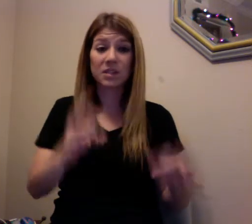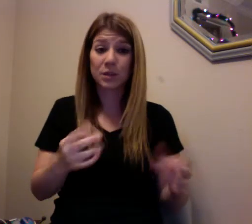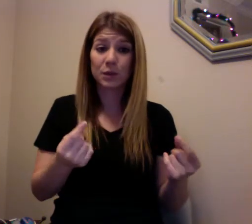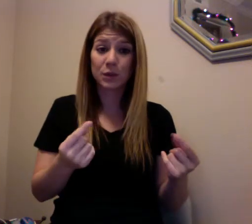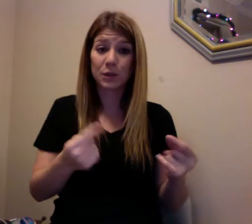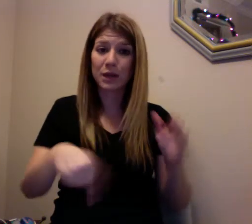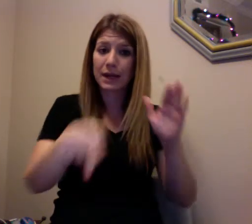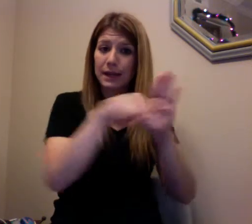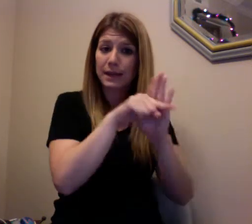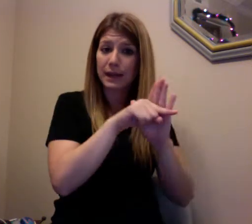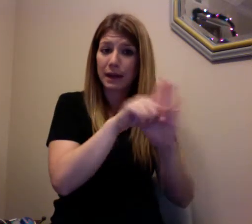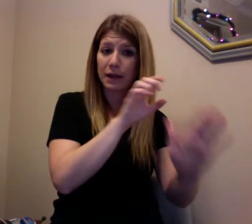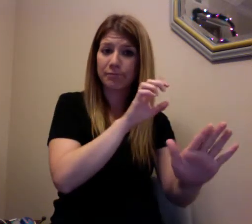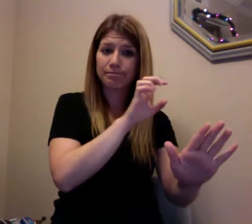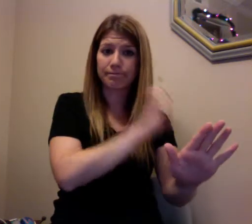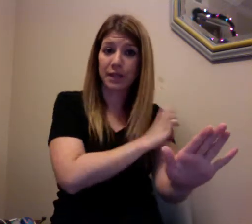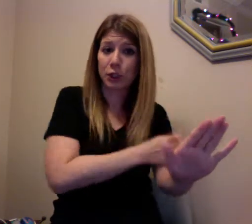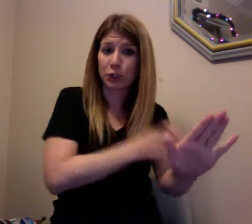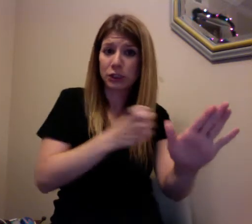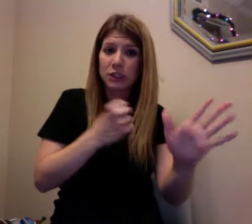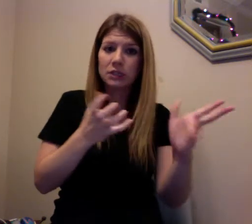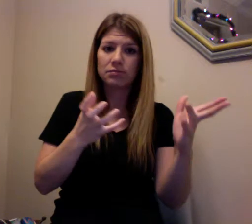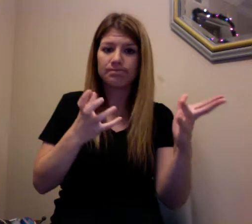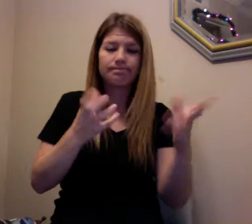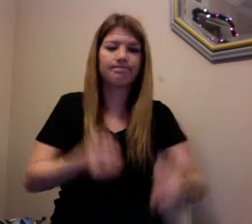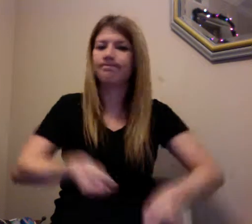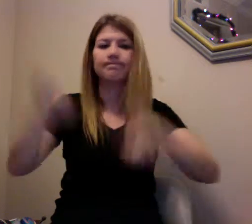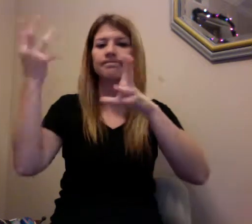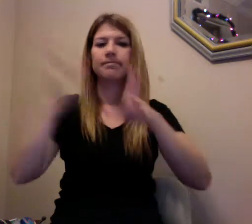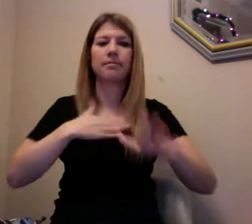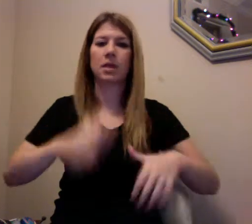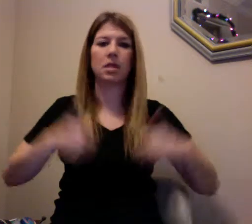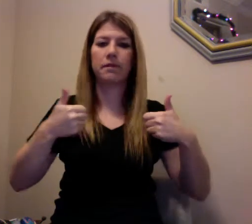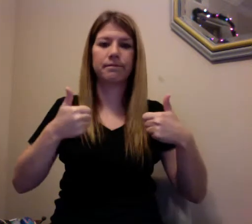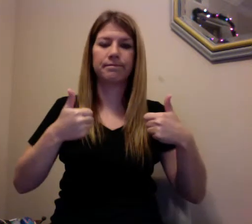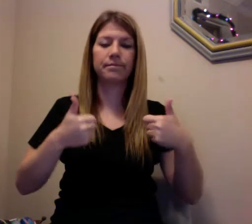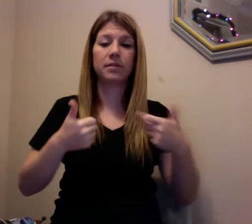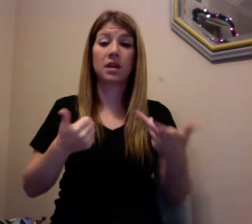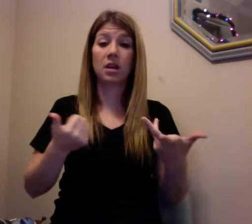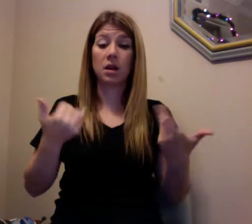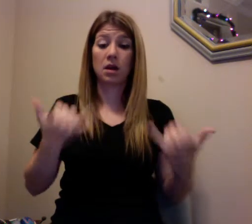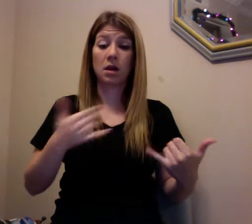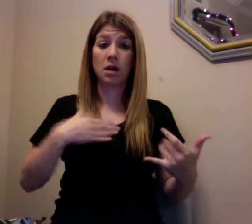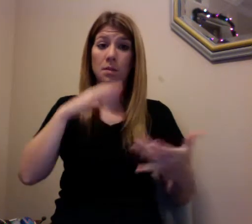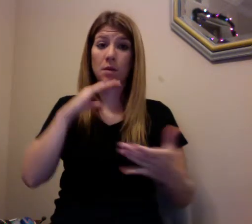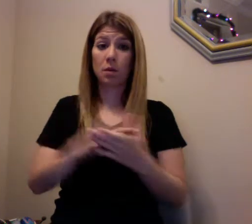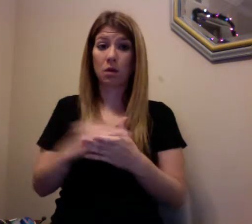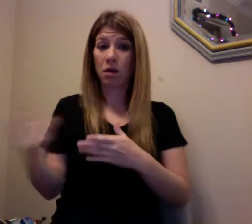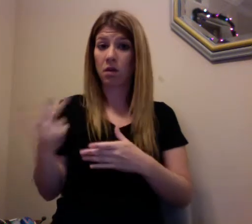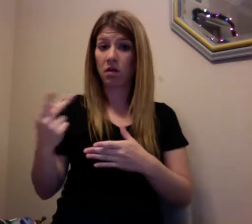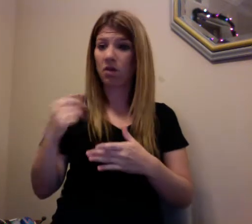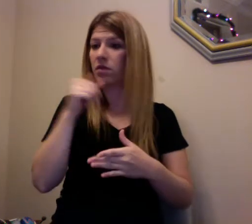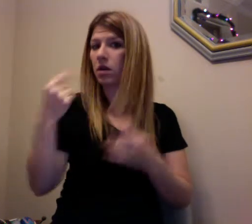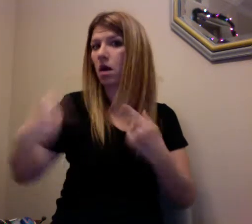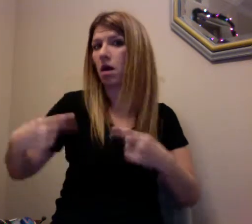It's a lot better. I've not had a fight with my wife in two years. It feels great. I'm no longer trying to be right. I